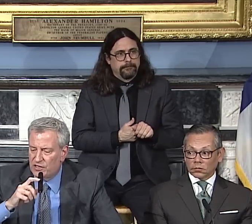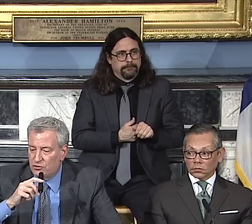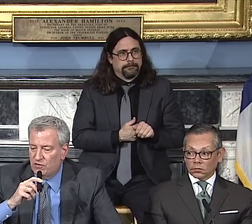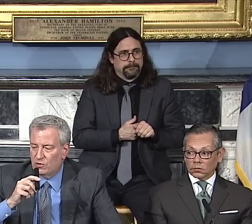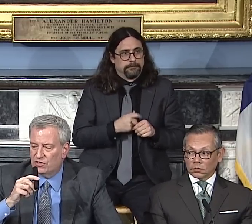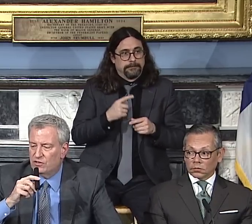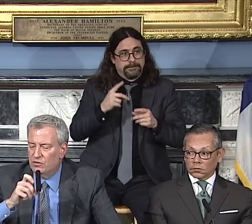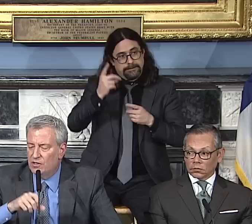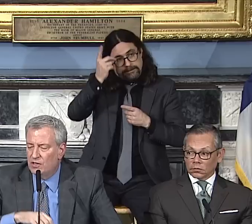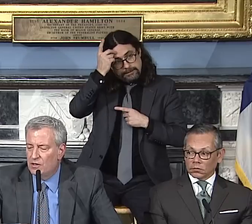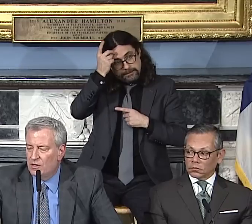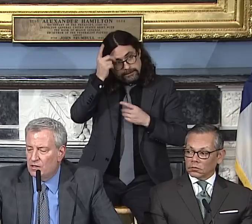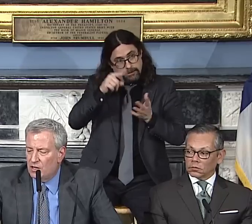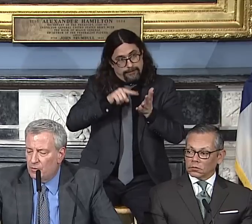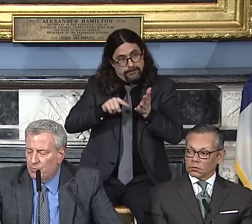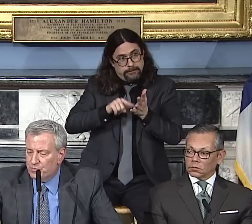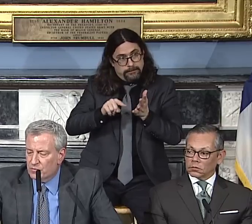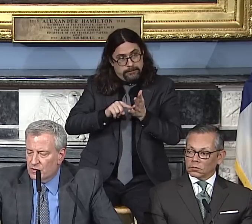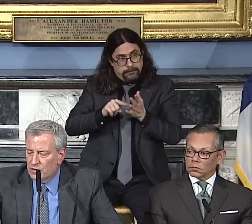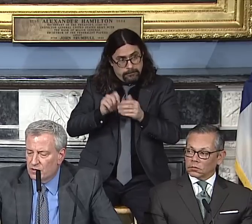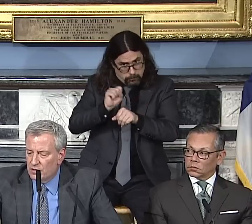and no, they do have work to do.